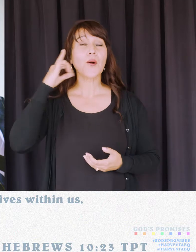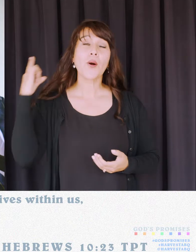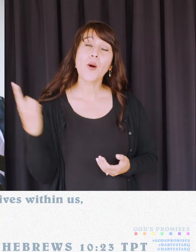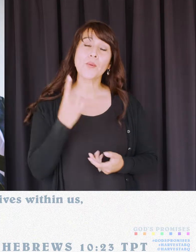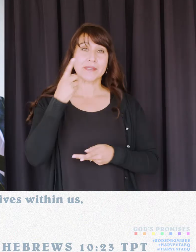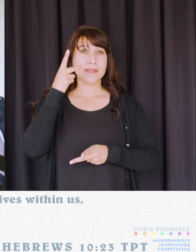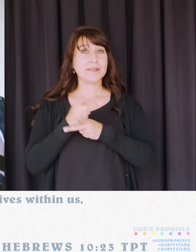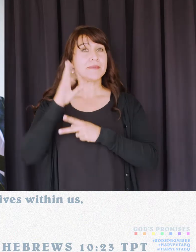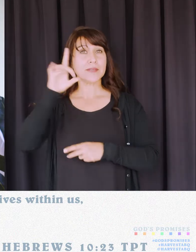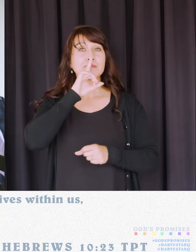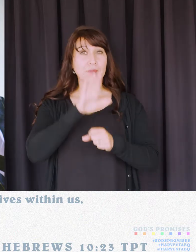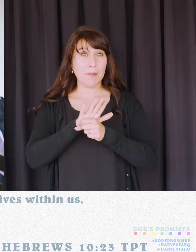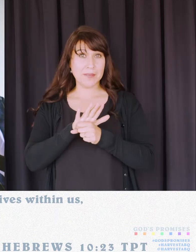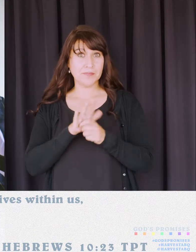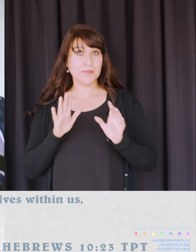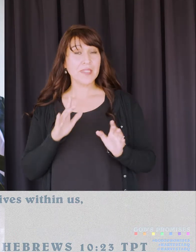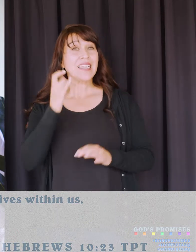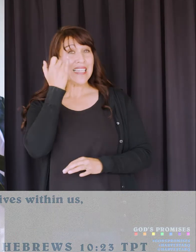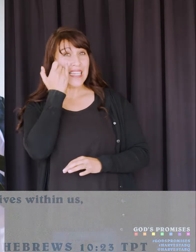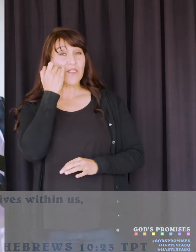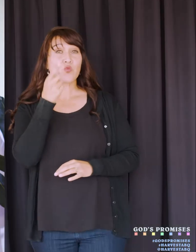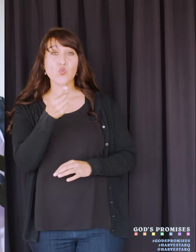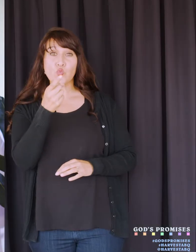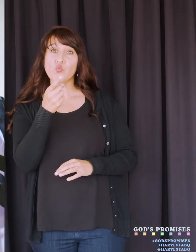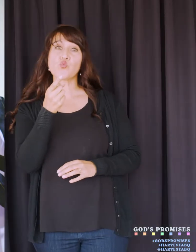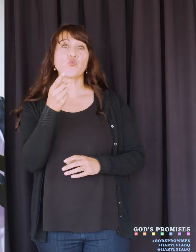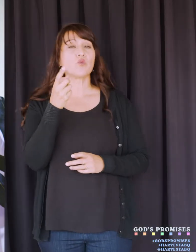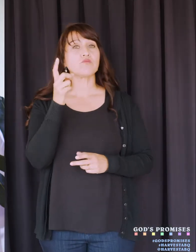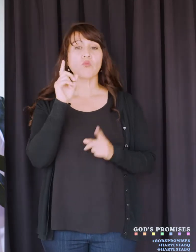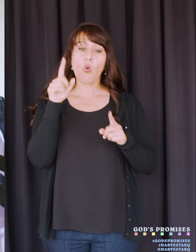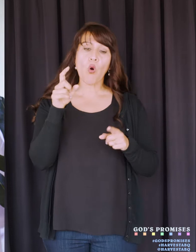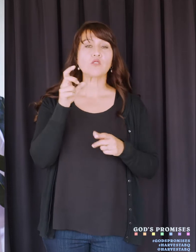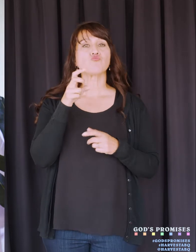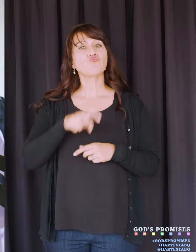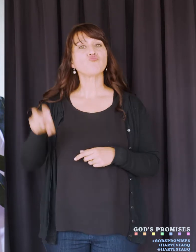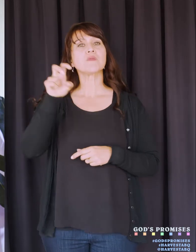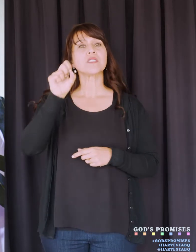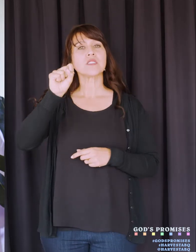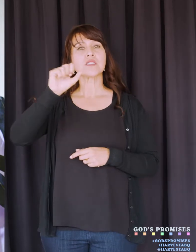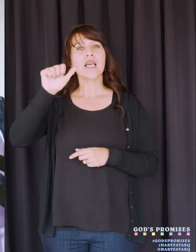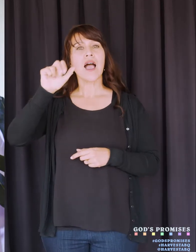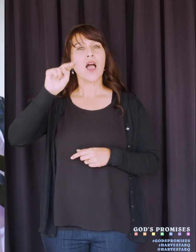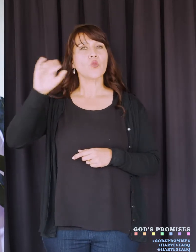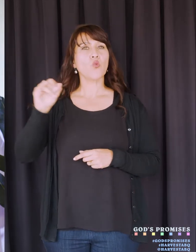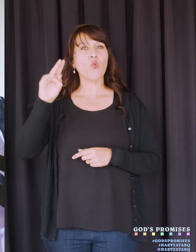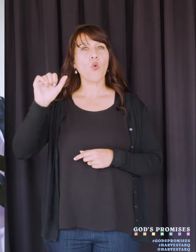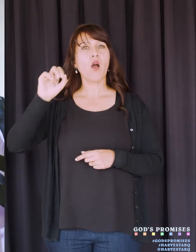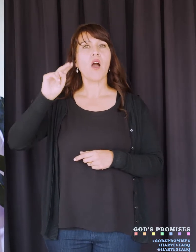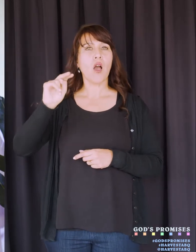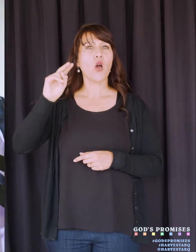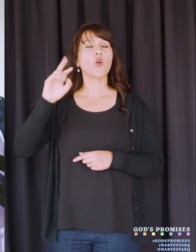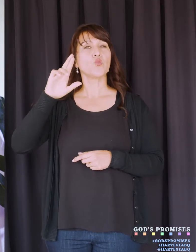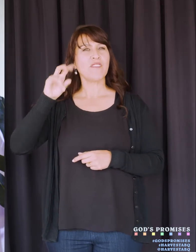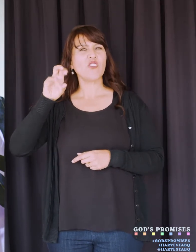keeps his promise. If you've ever been on a float trip on the San Juan River to fly fish, you'll know that